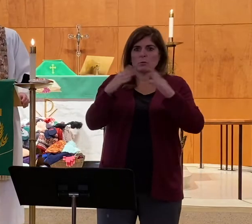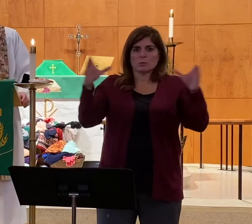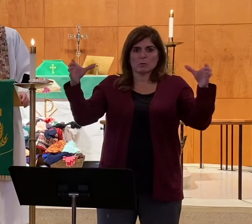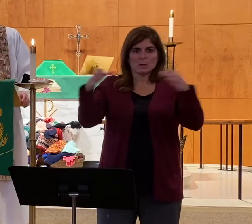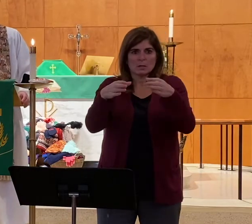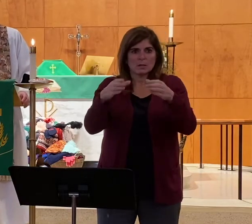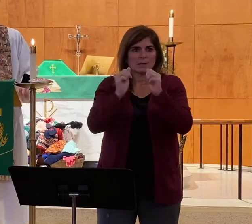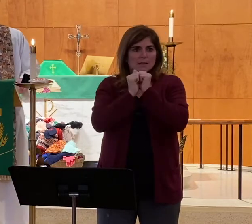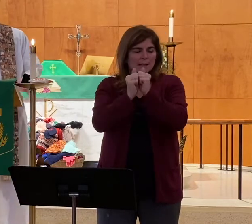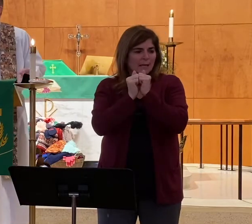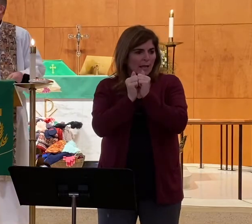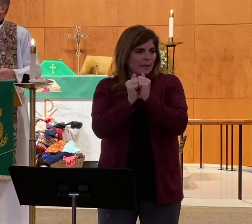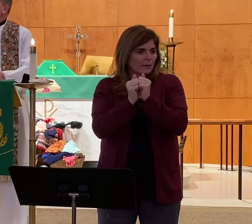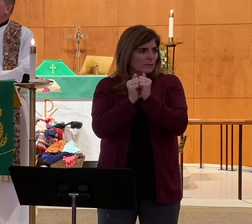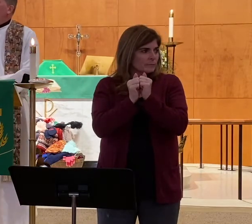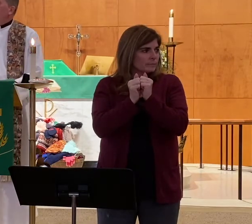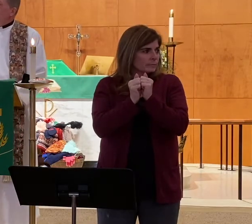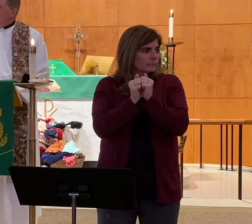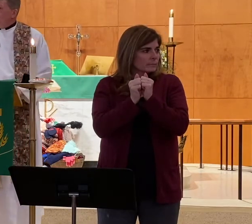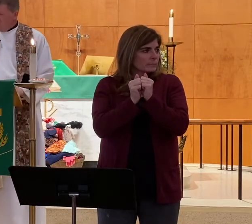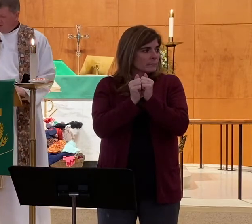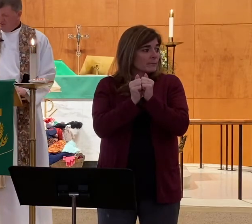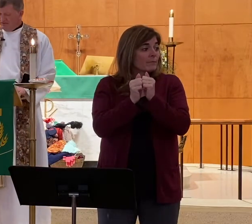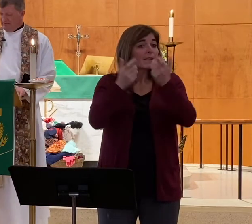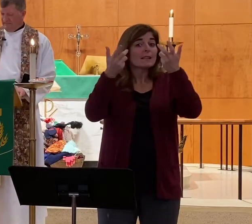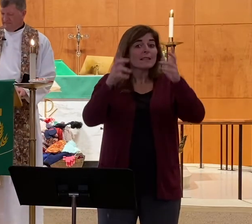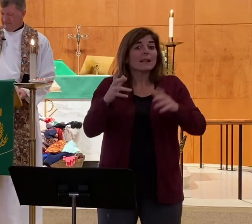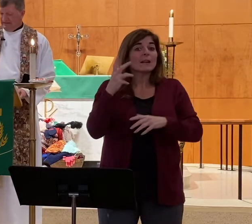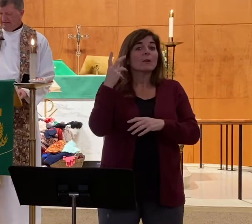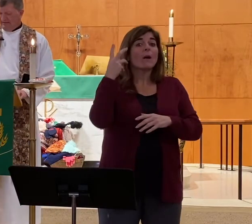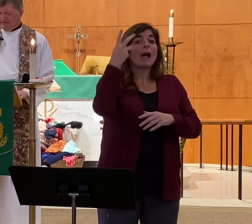worship and is then sent out into the world.